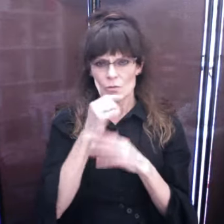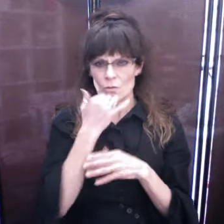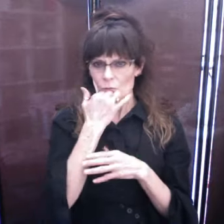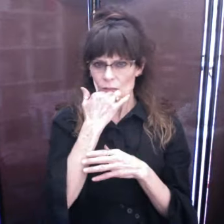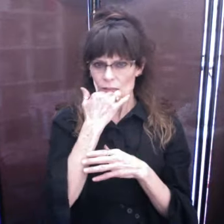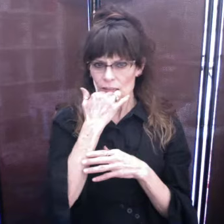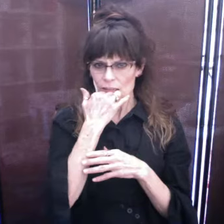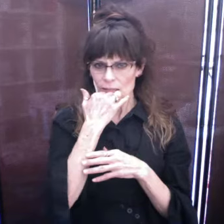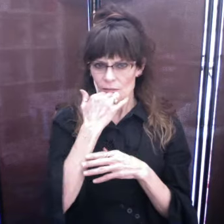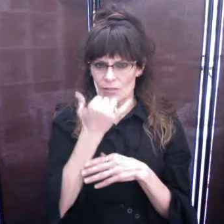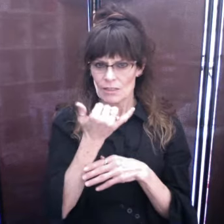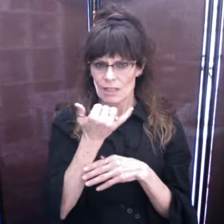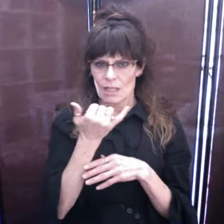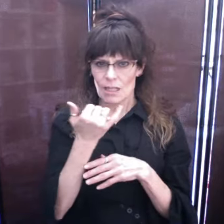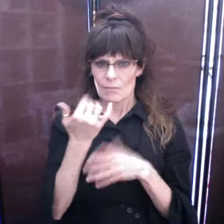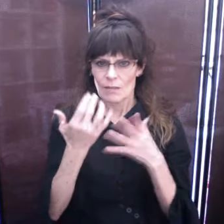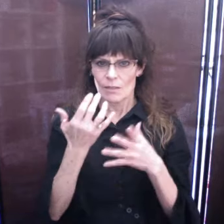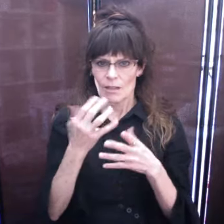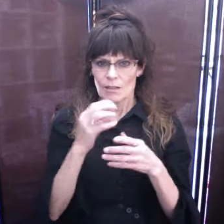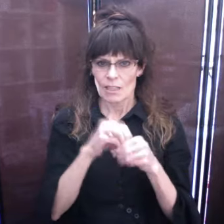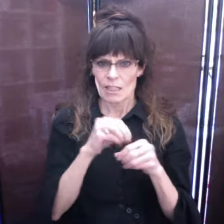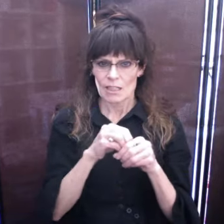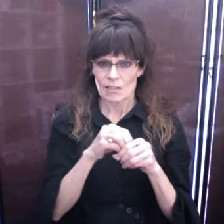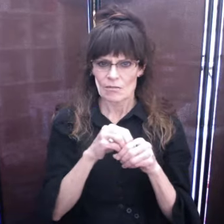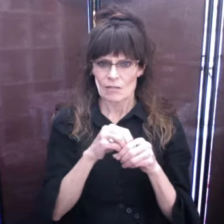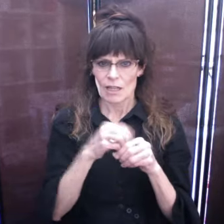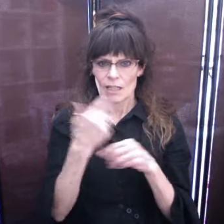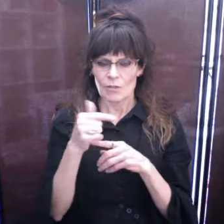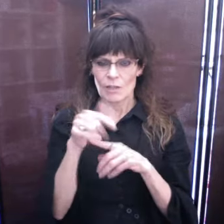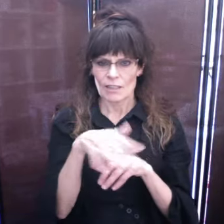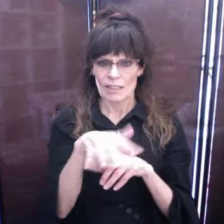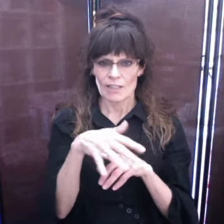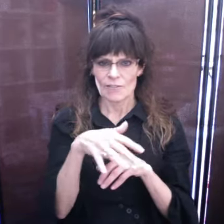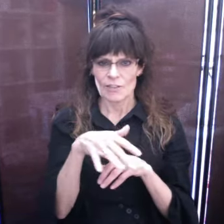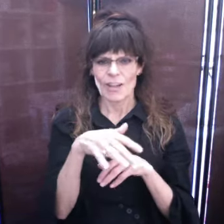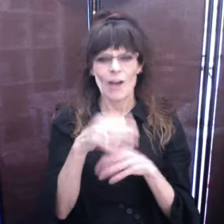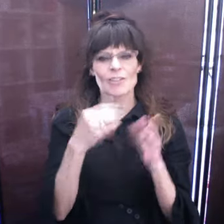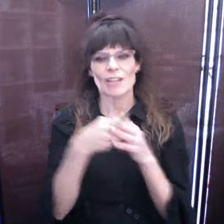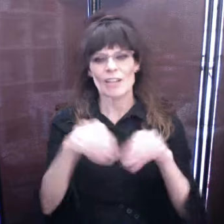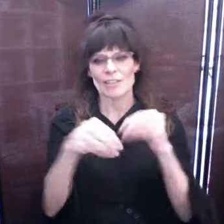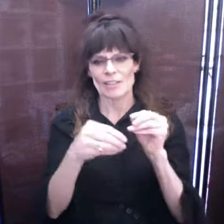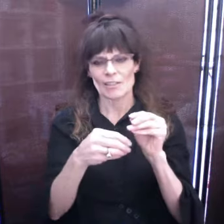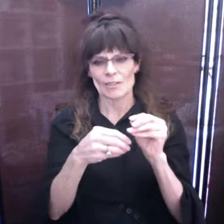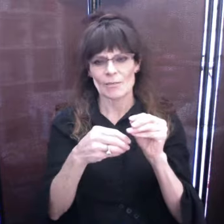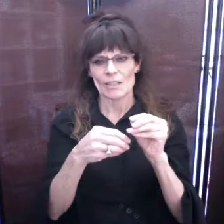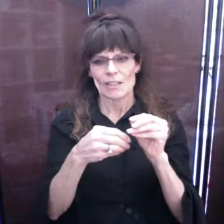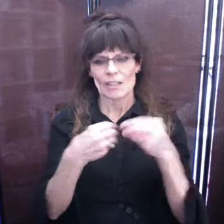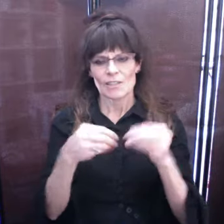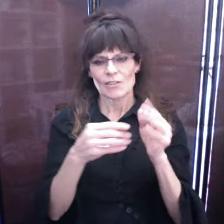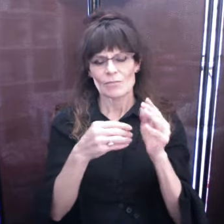get involved in some green leafy business venture over the weekend and make the money back. And then I got ripped off, or, just do whatever I do, right? It's a